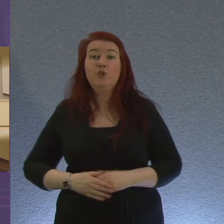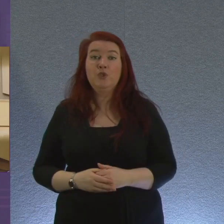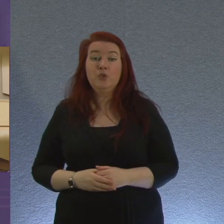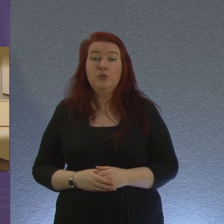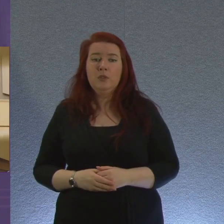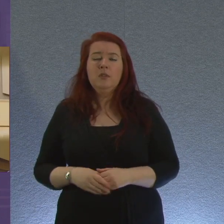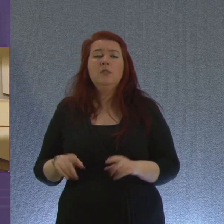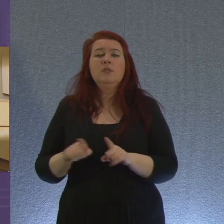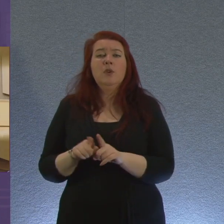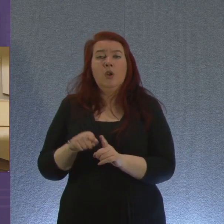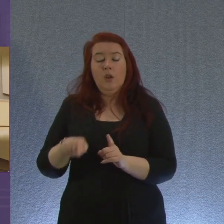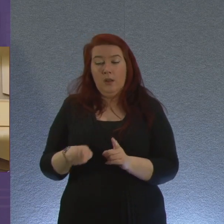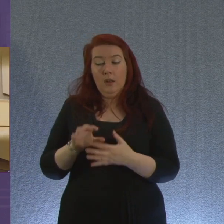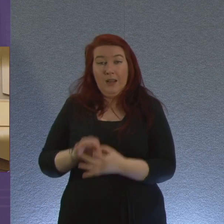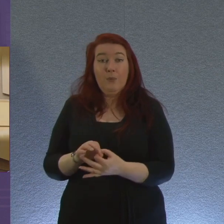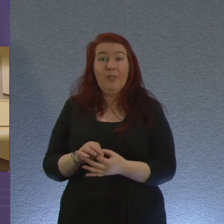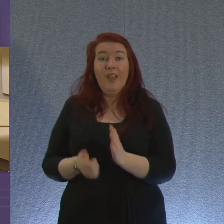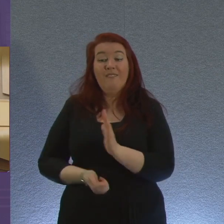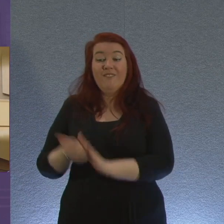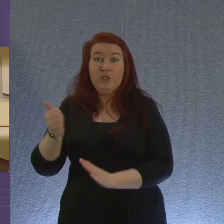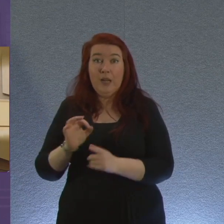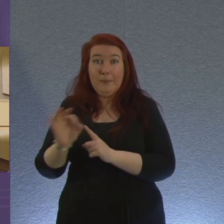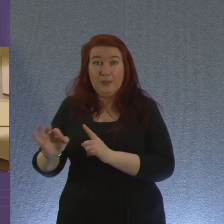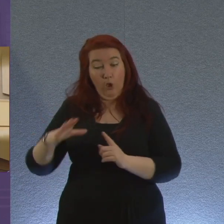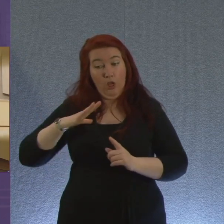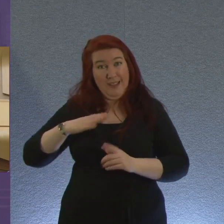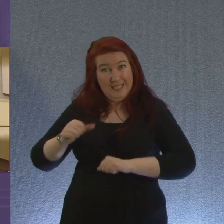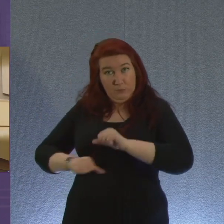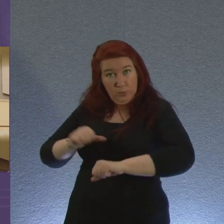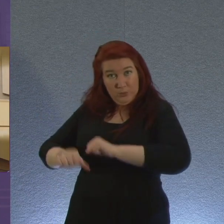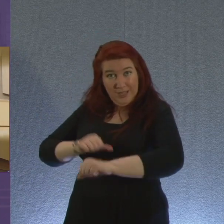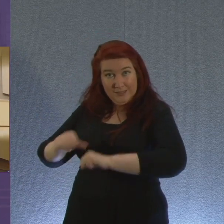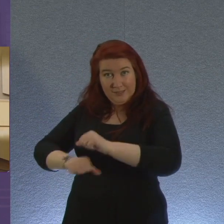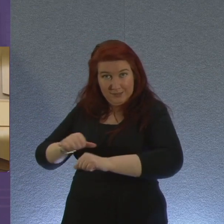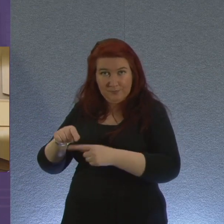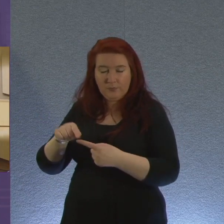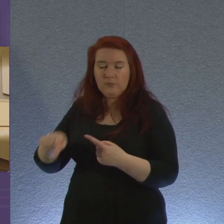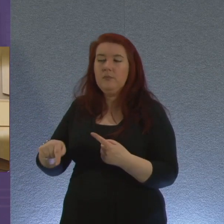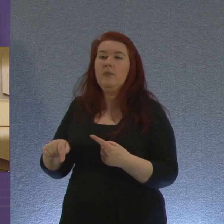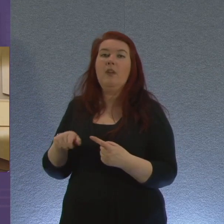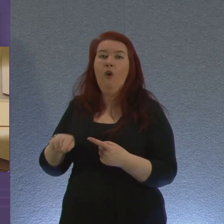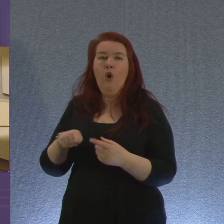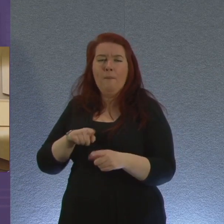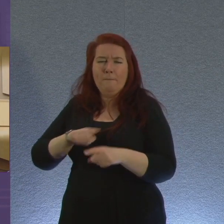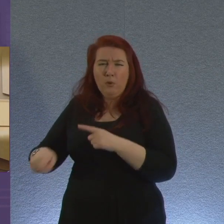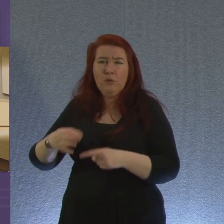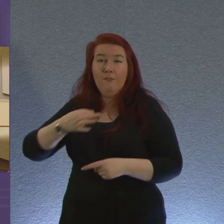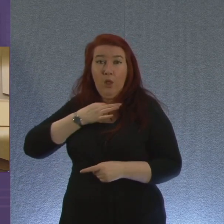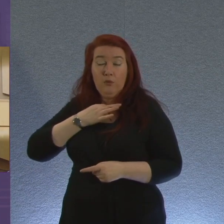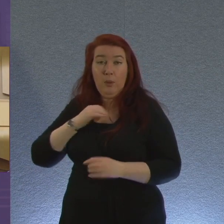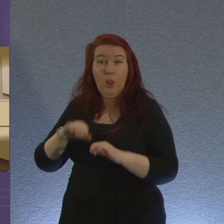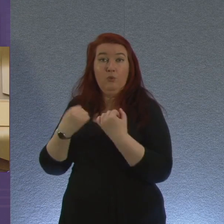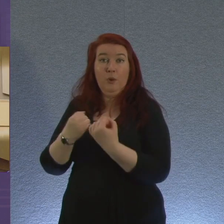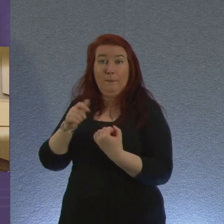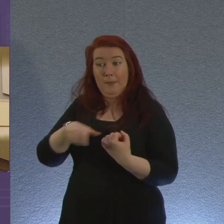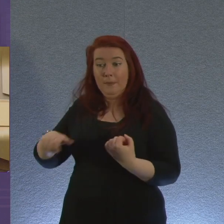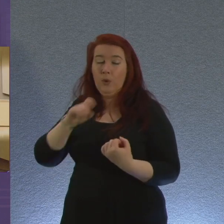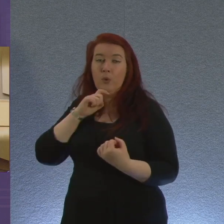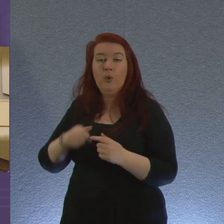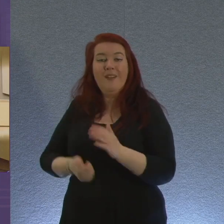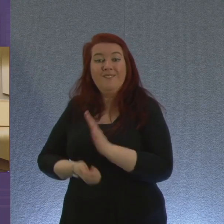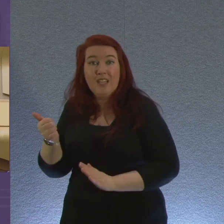with eviction applications already in the system, and perhaps most crucially of all, for the most vulnerable group of all, those against whom eviction orders